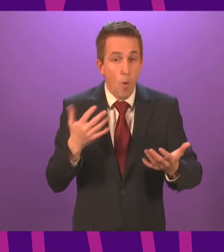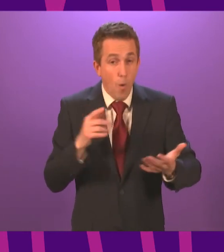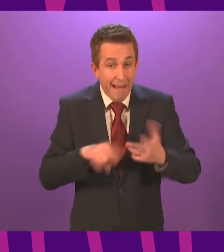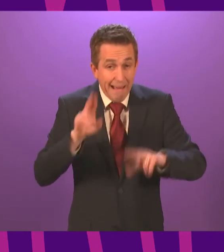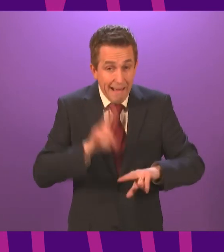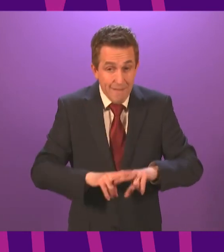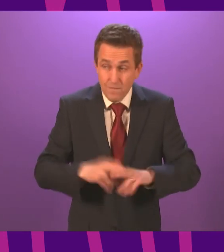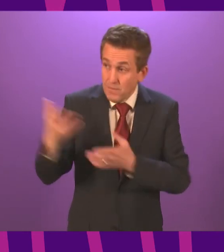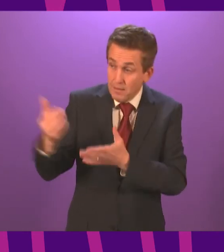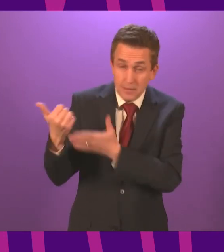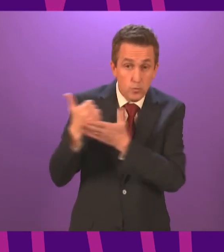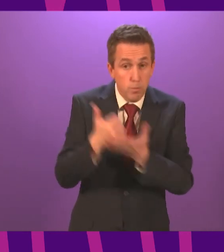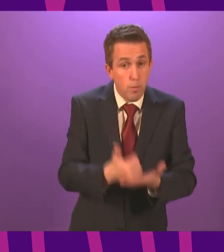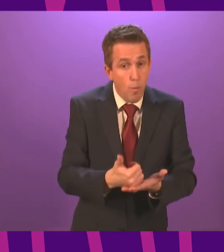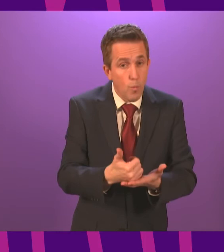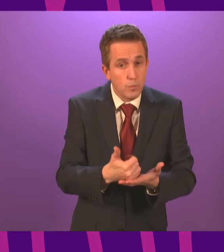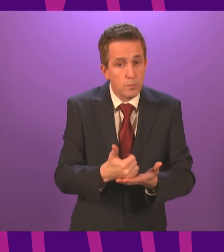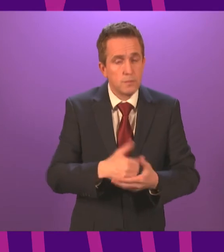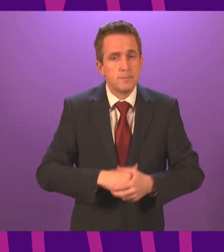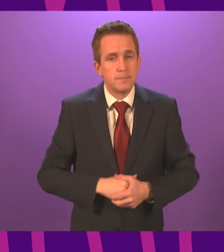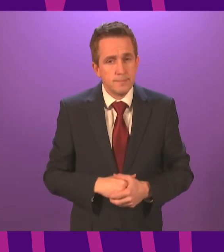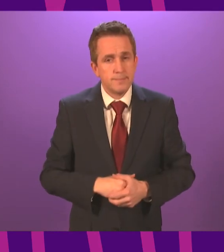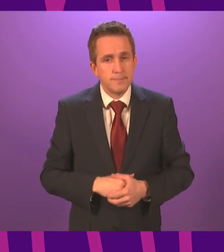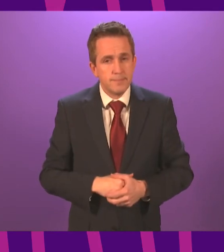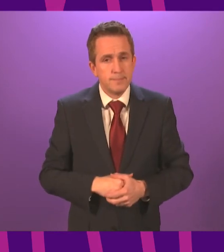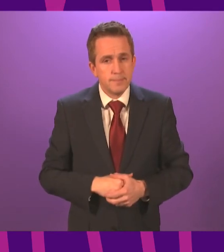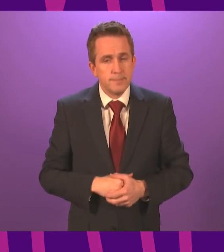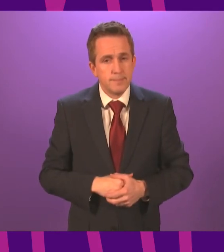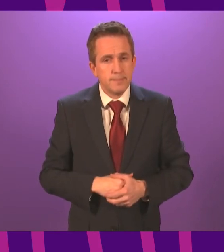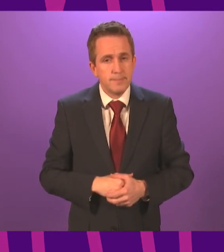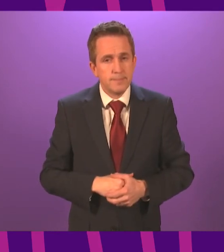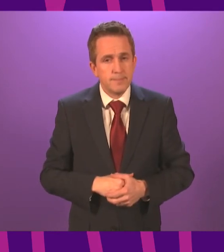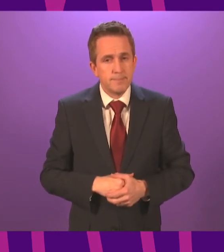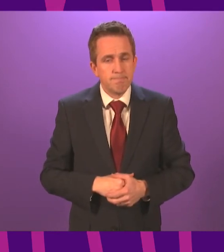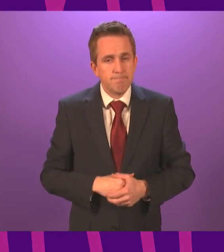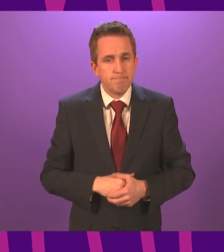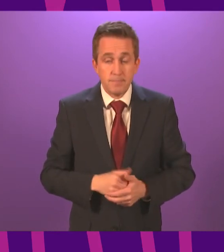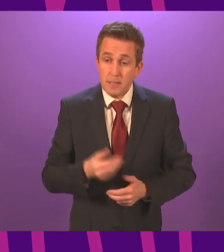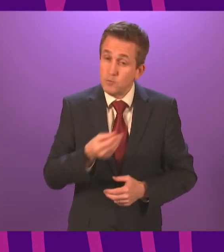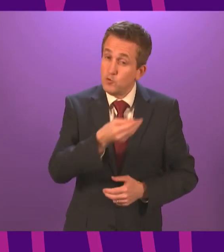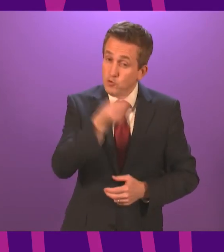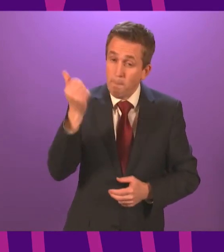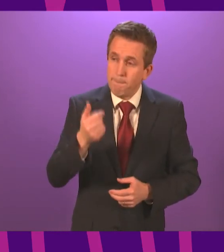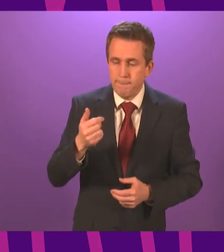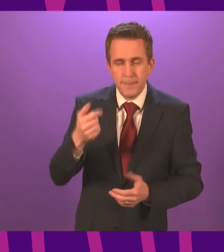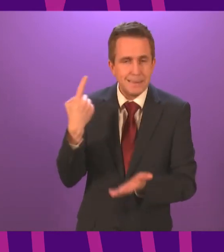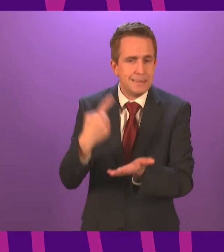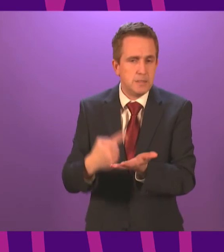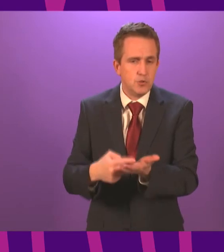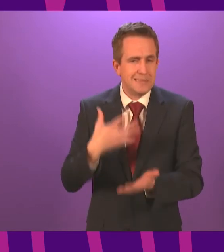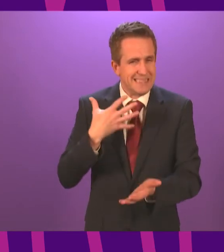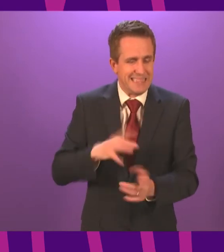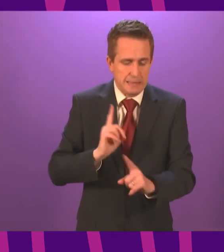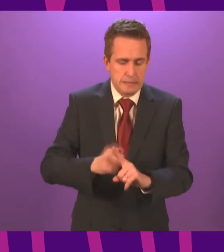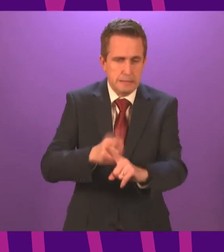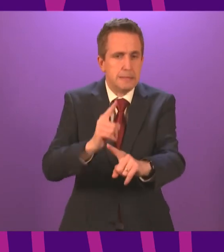provide support. We all appreciate decisions might have to be taken quickly, but these decisions should